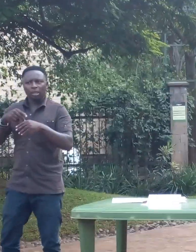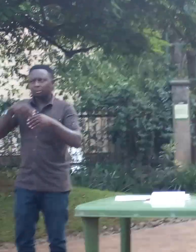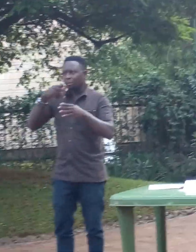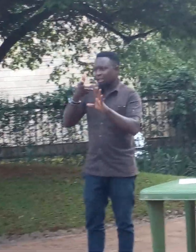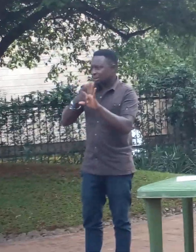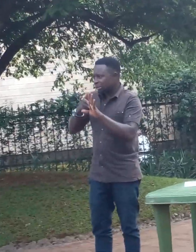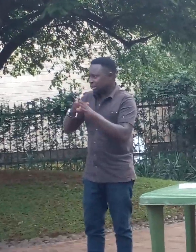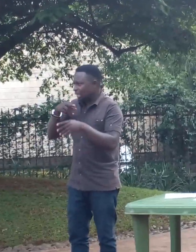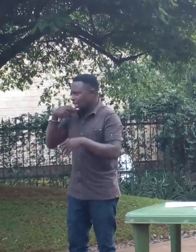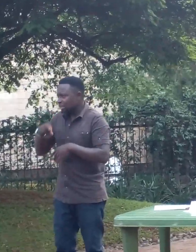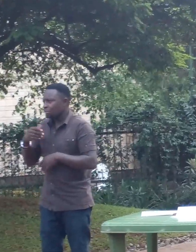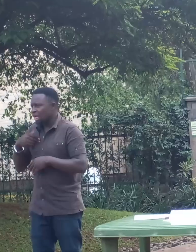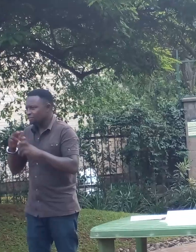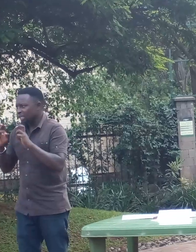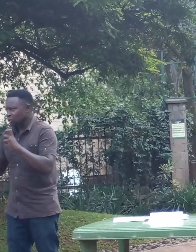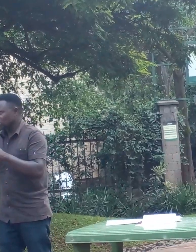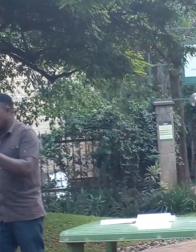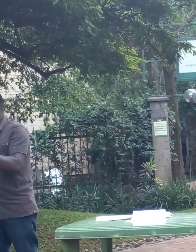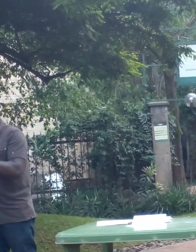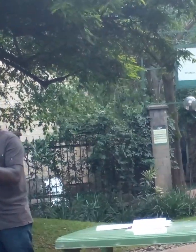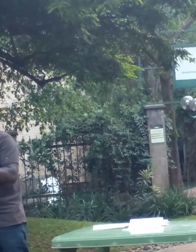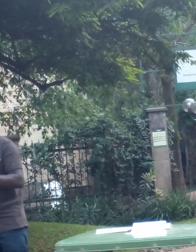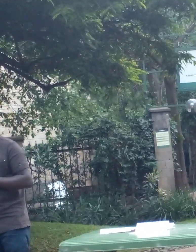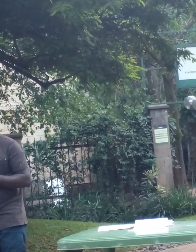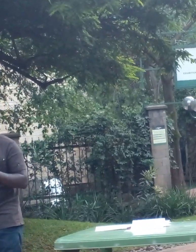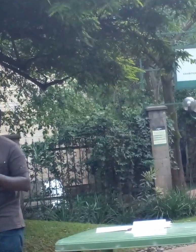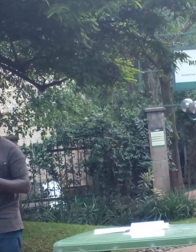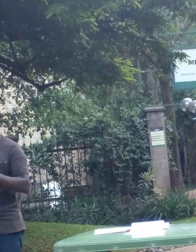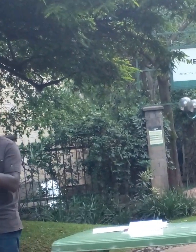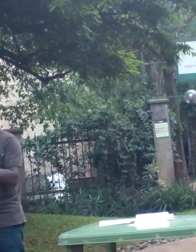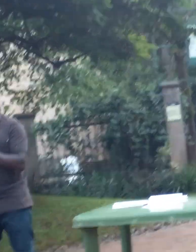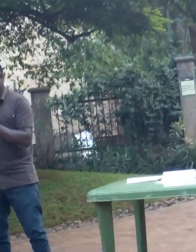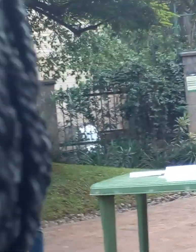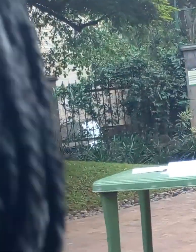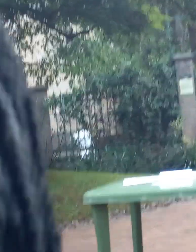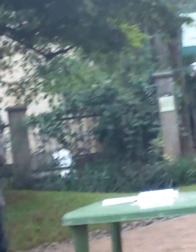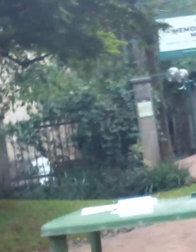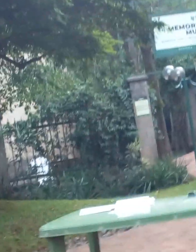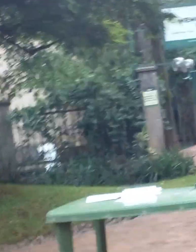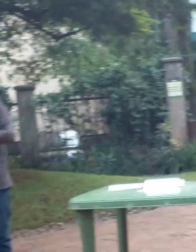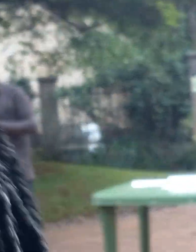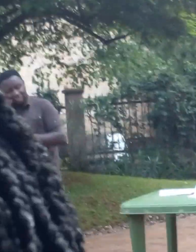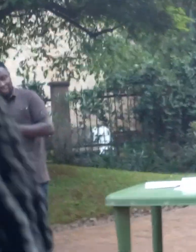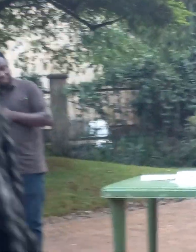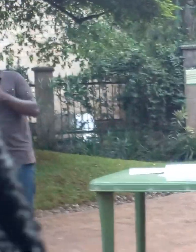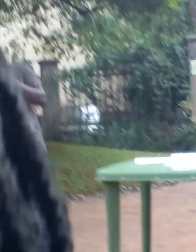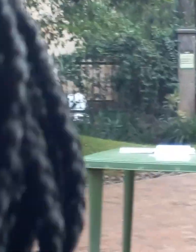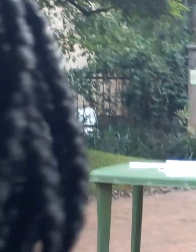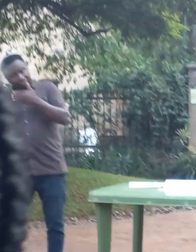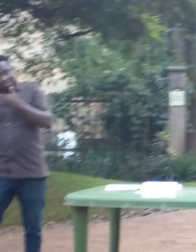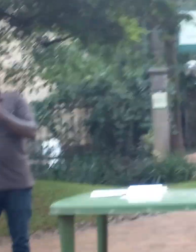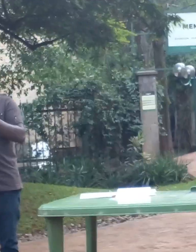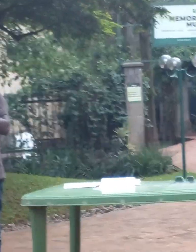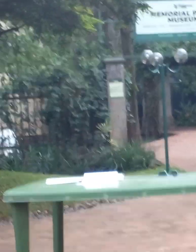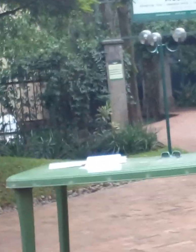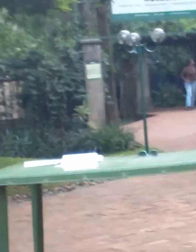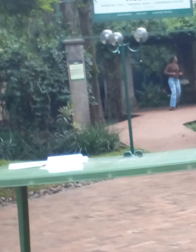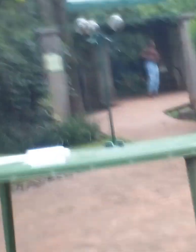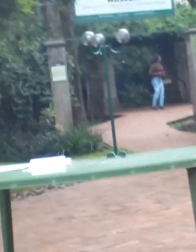Last time we participated in Russia, the same thing issue happened. So I'm just requesting you, if you are sick,